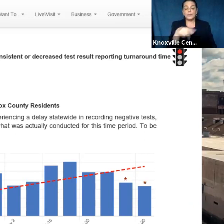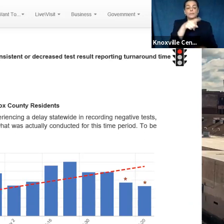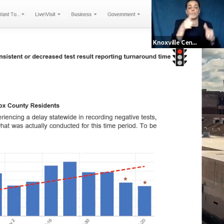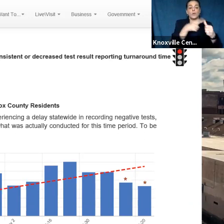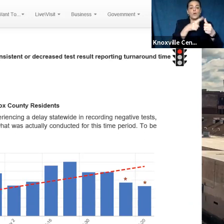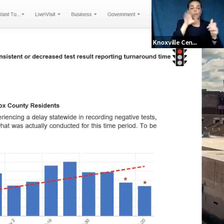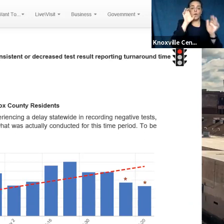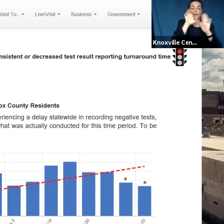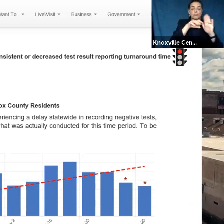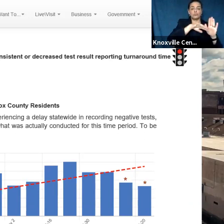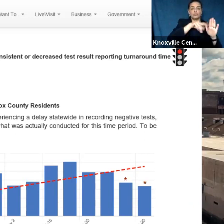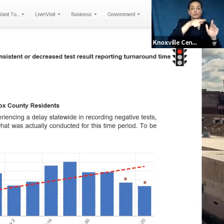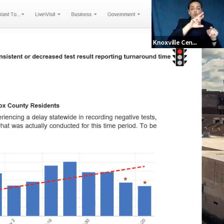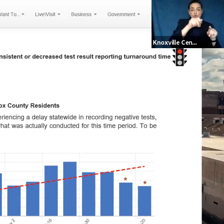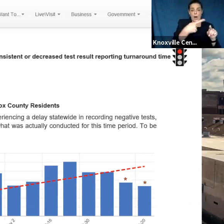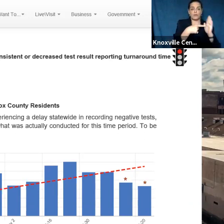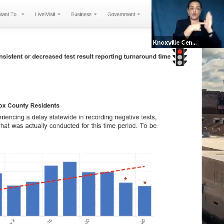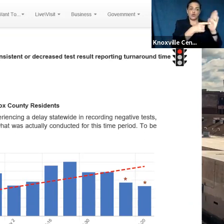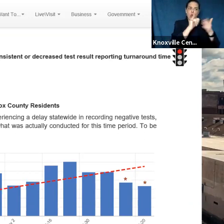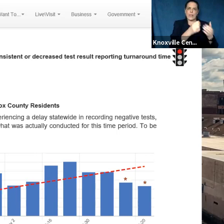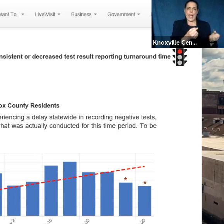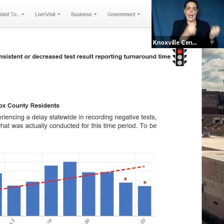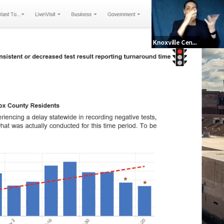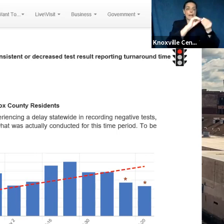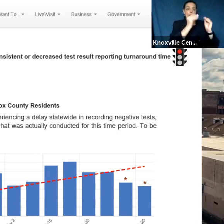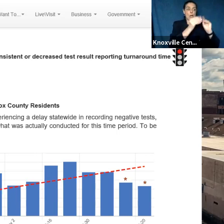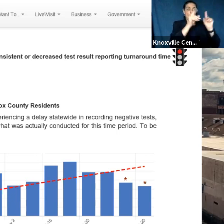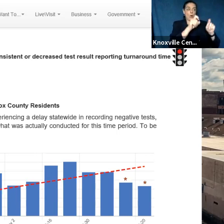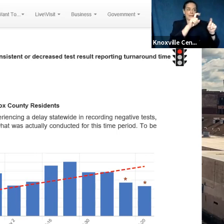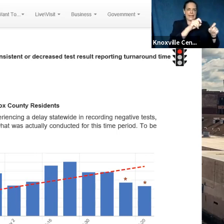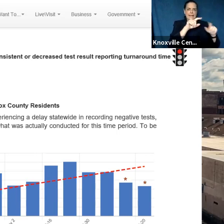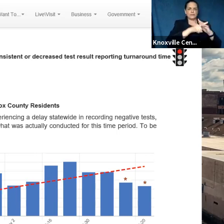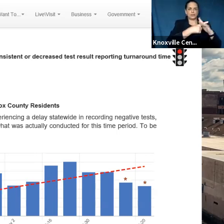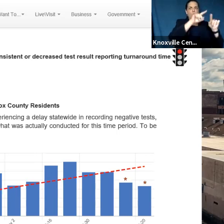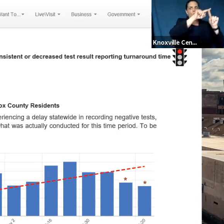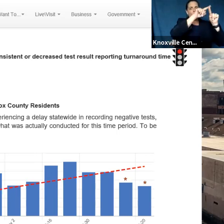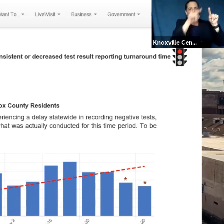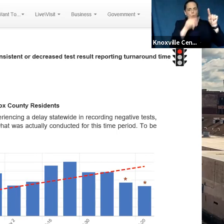that the number of tests conducted has decreased in a statistically significant manner.